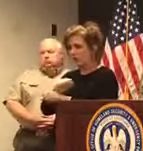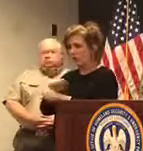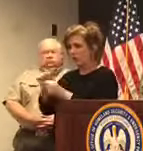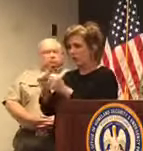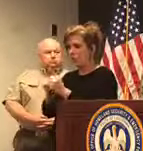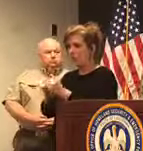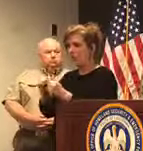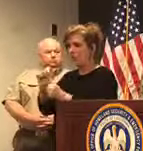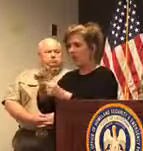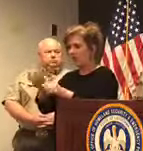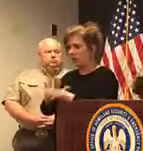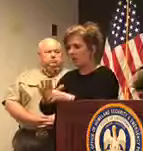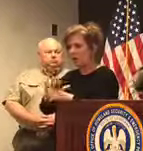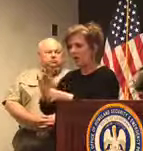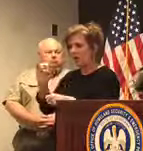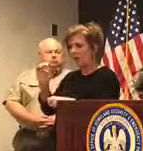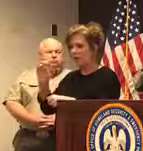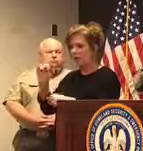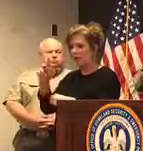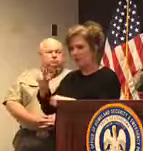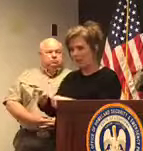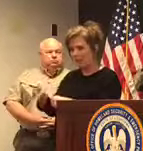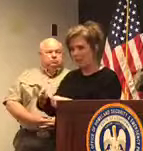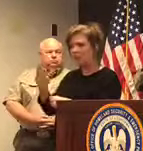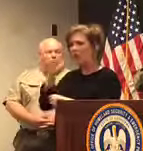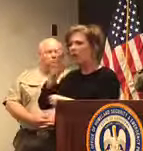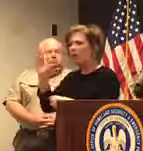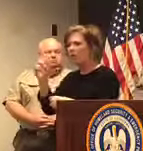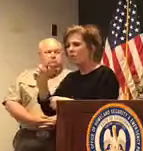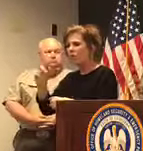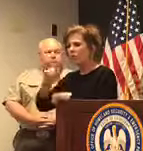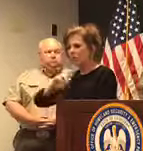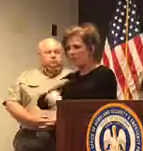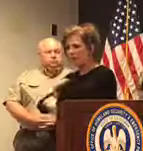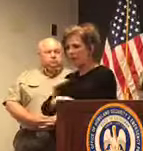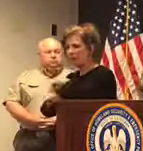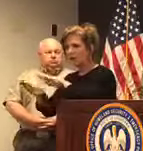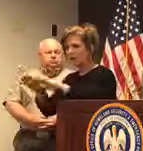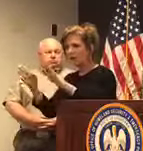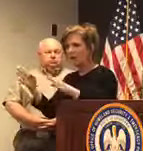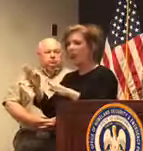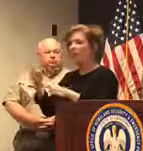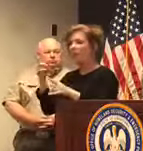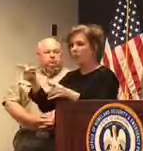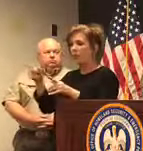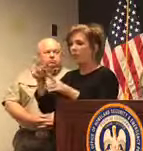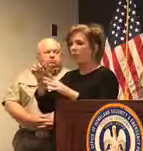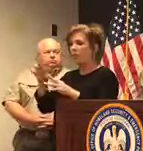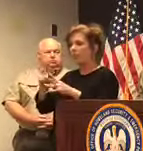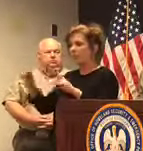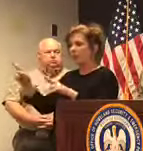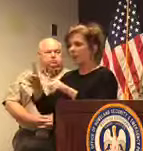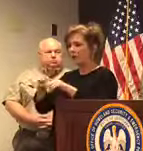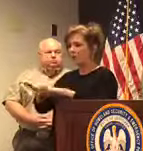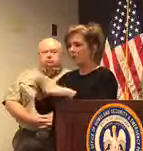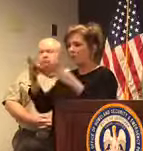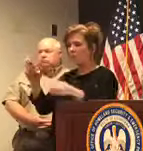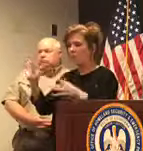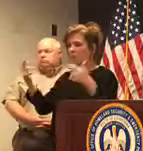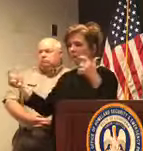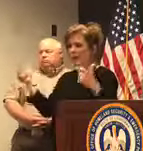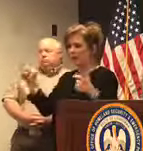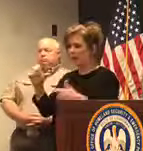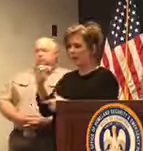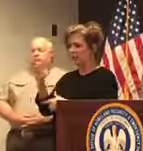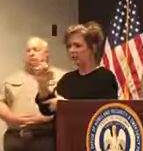local parishes are. We are preparing as a state to open the mega shelter in Alexandria so that we can